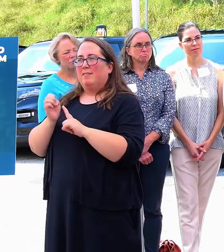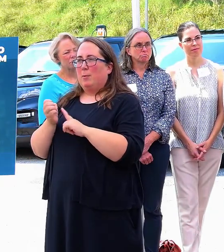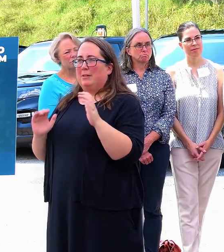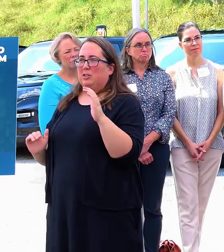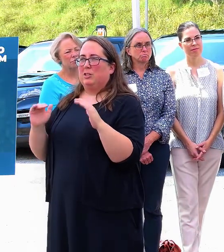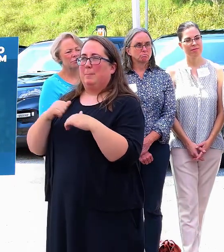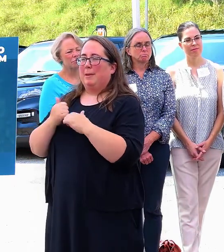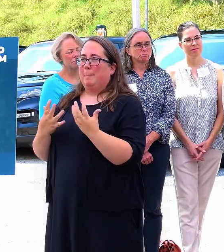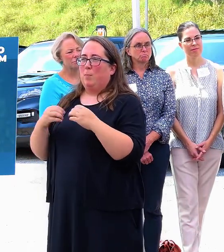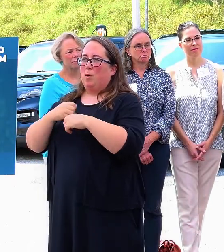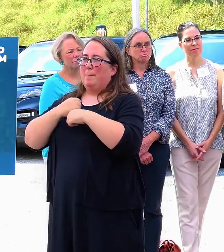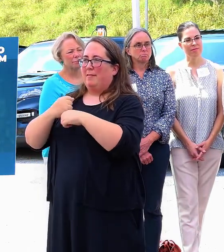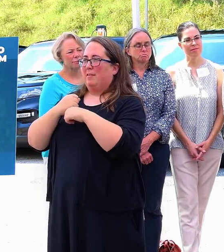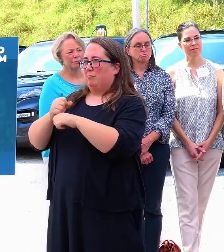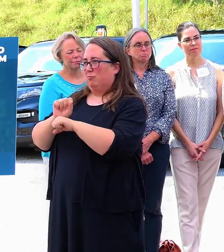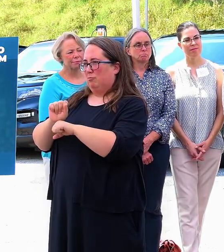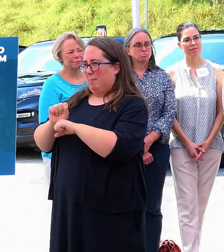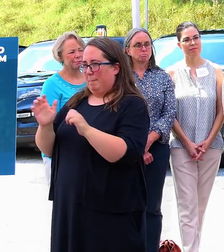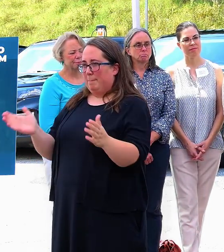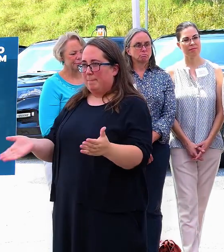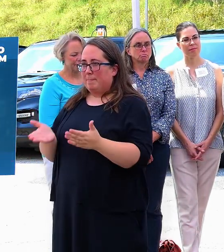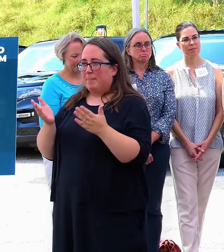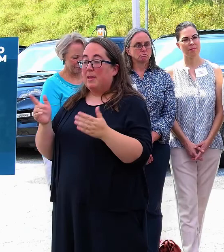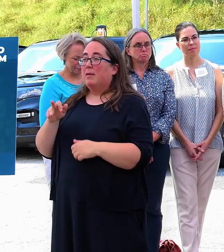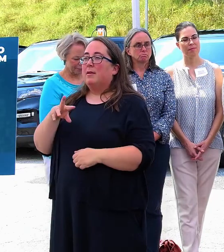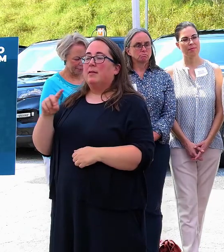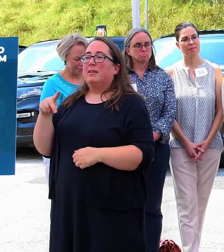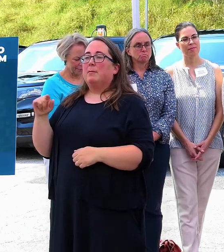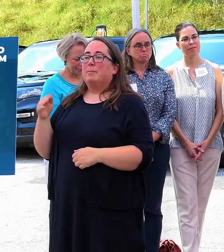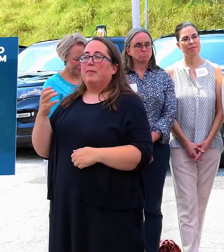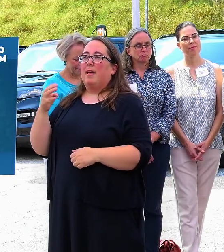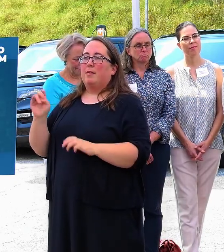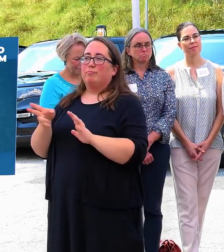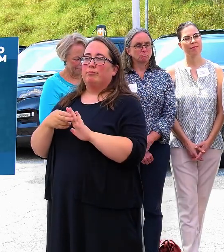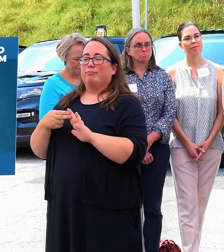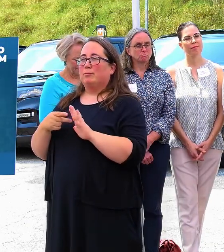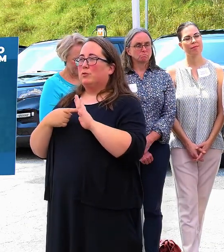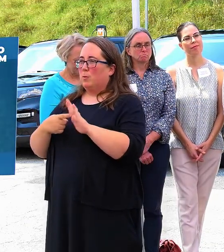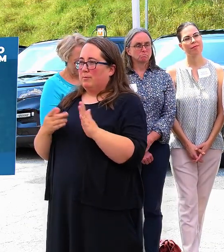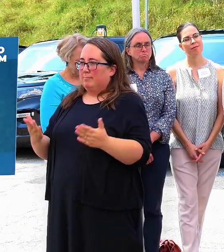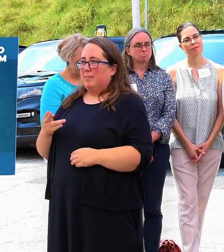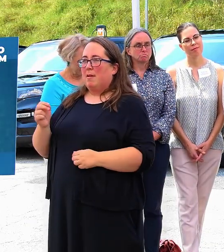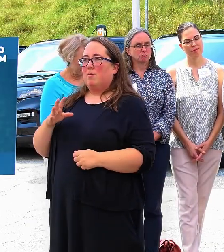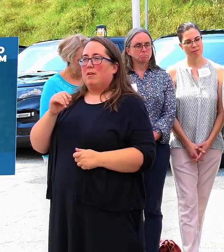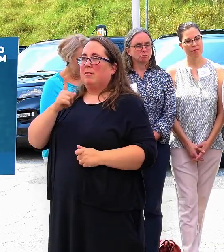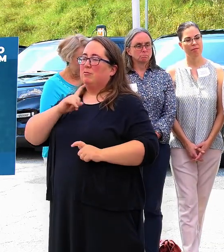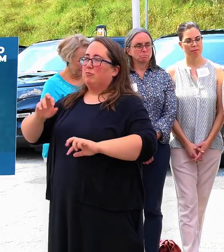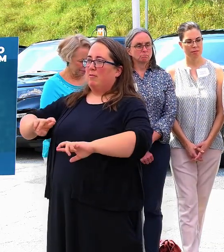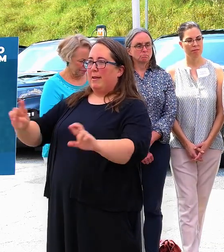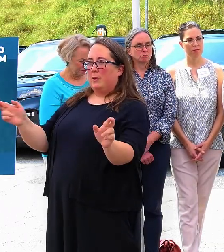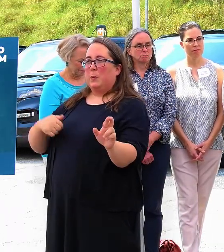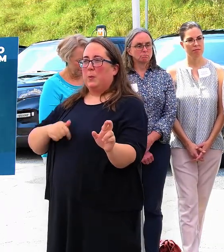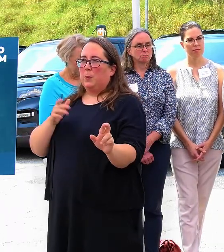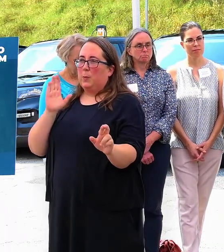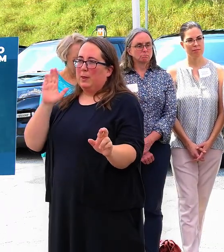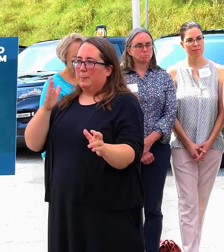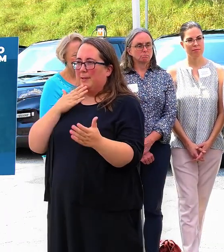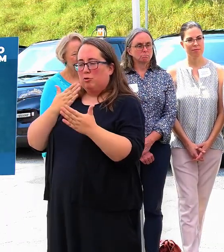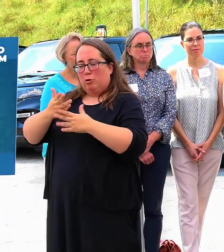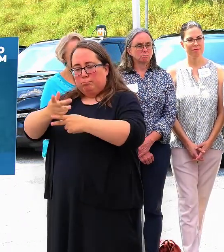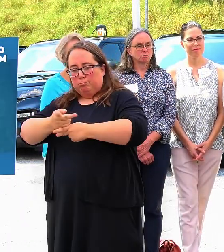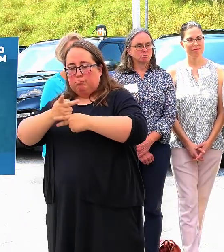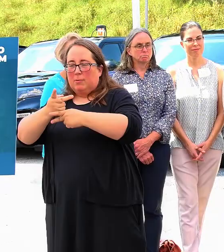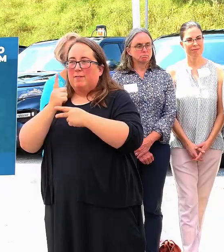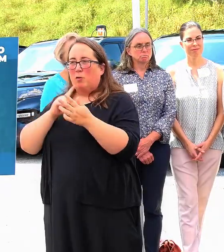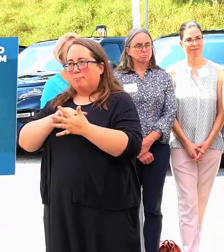more manufacturing jobs. The LEED Platinum designation shows that Howard County is ready, and we will be good stewards for